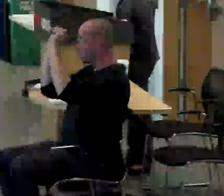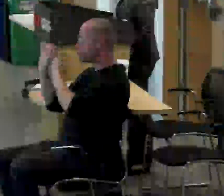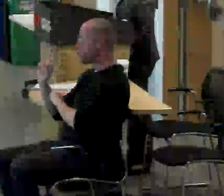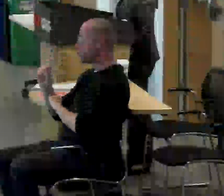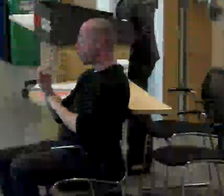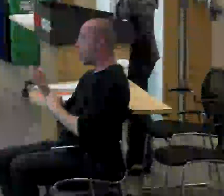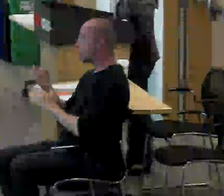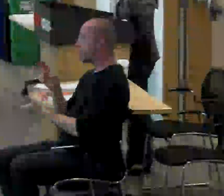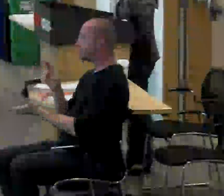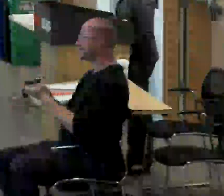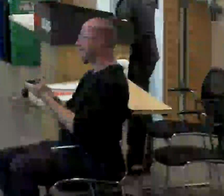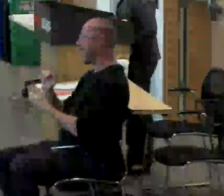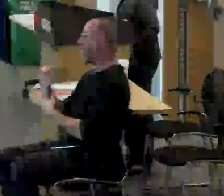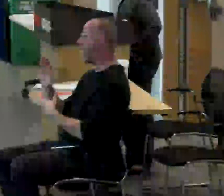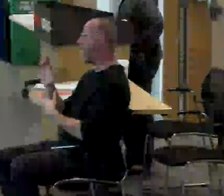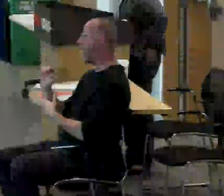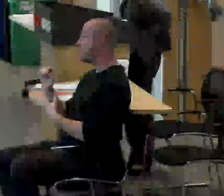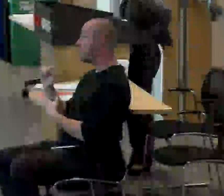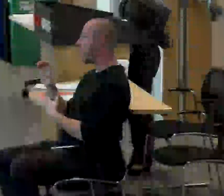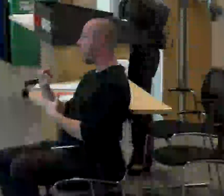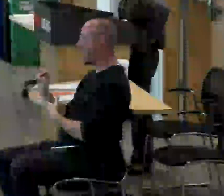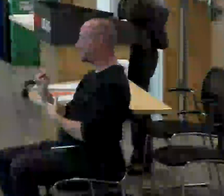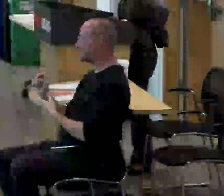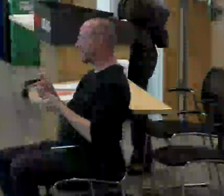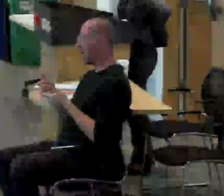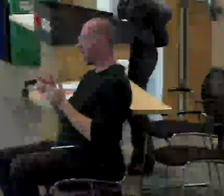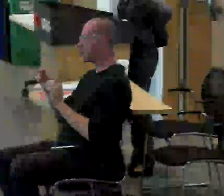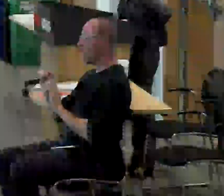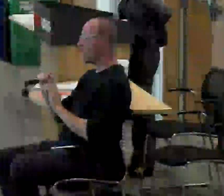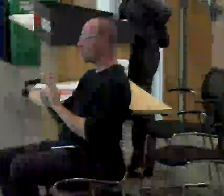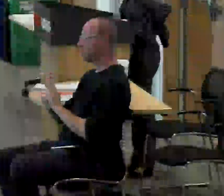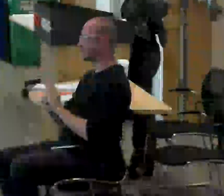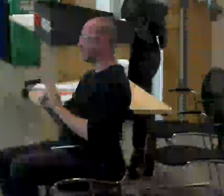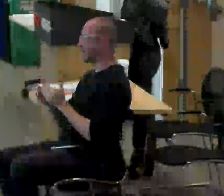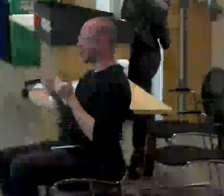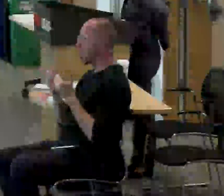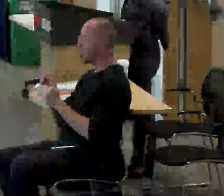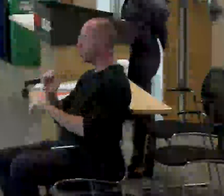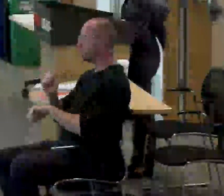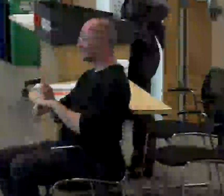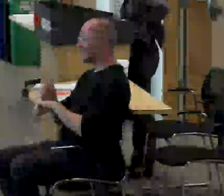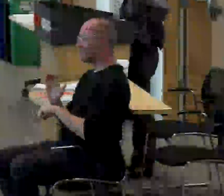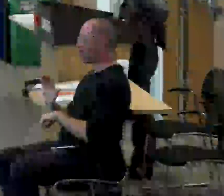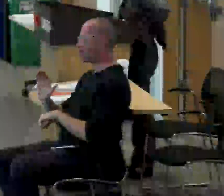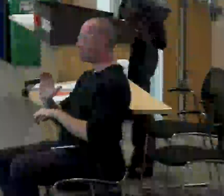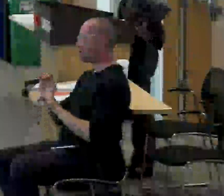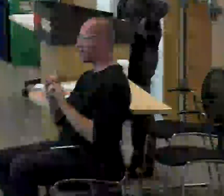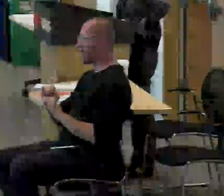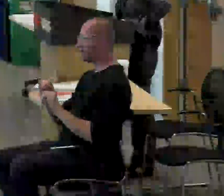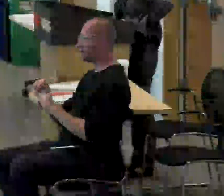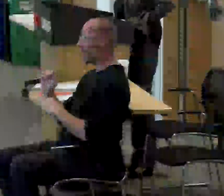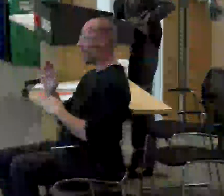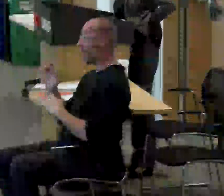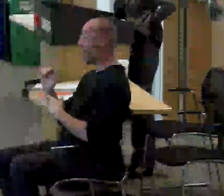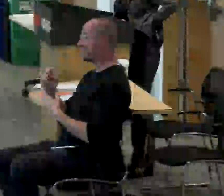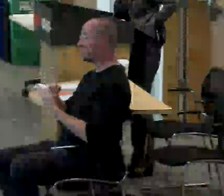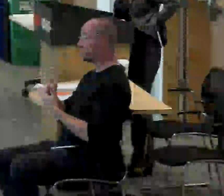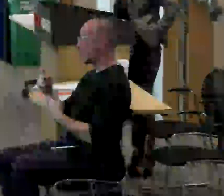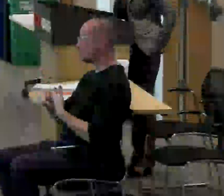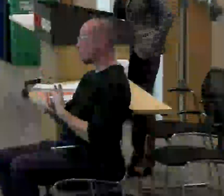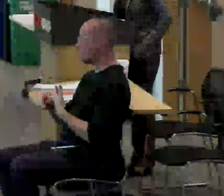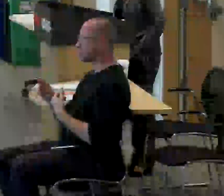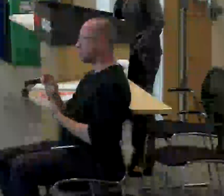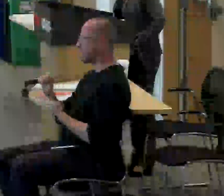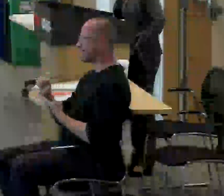Act, and what that does is it allows states to go and create their own ABLE program or accounts. ABLE stands